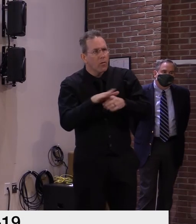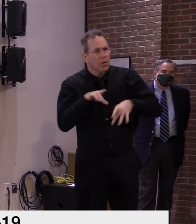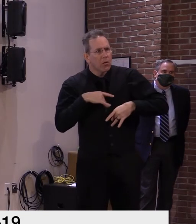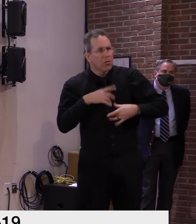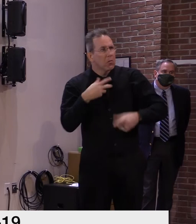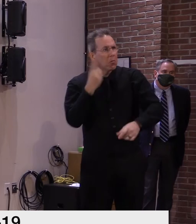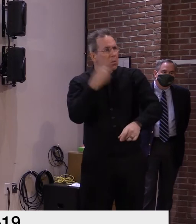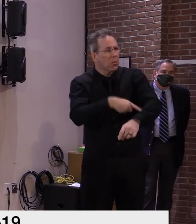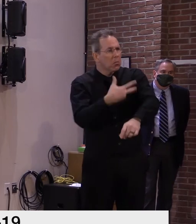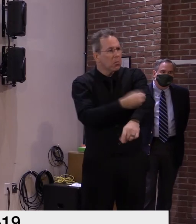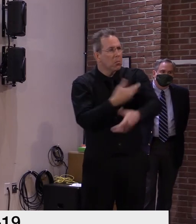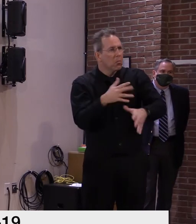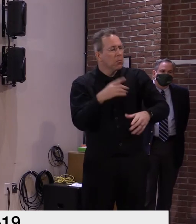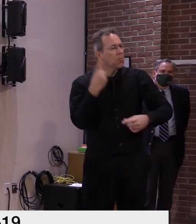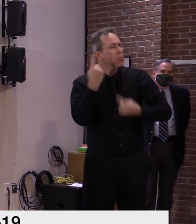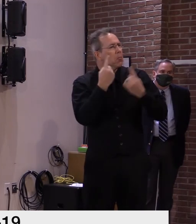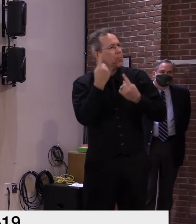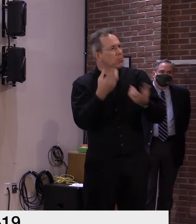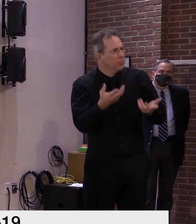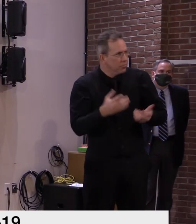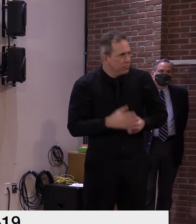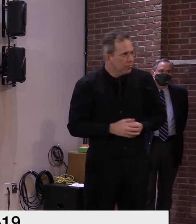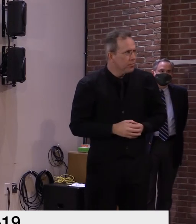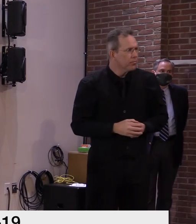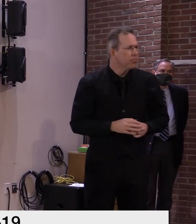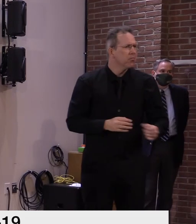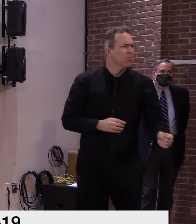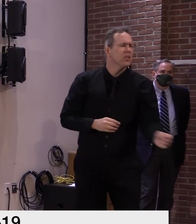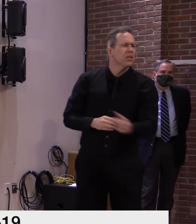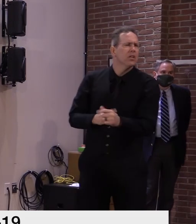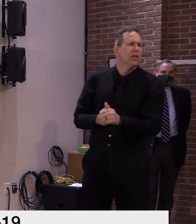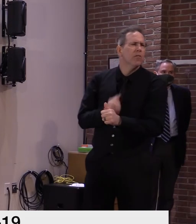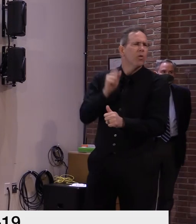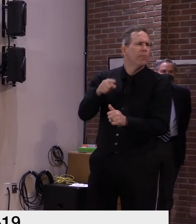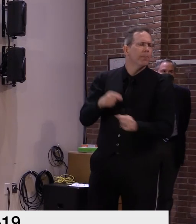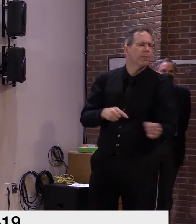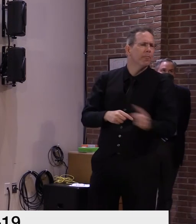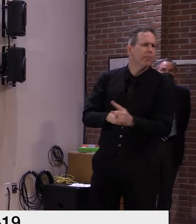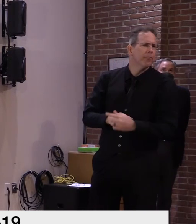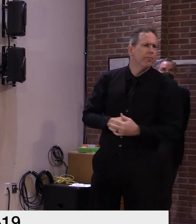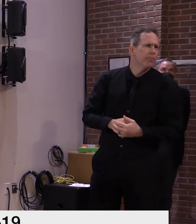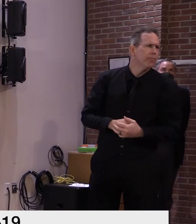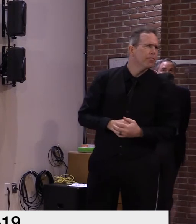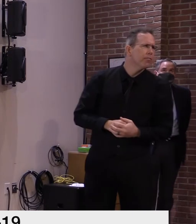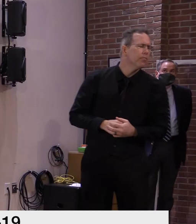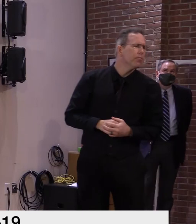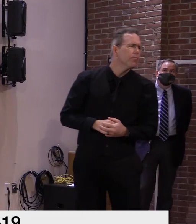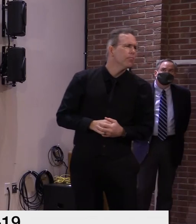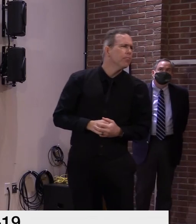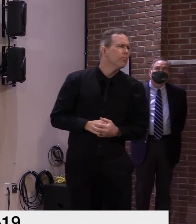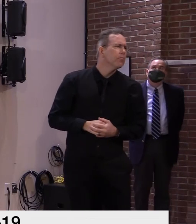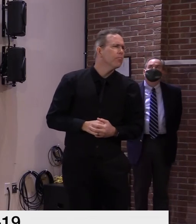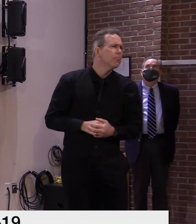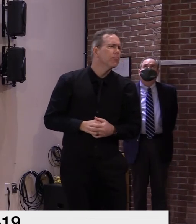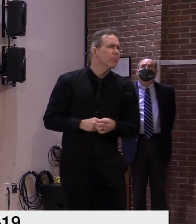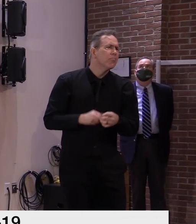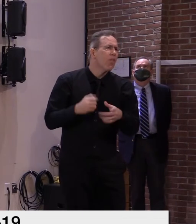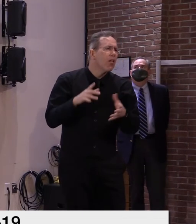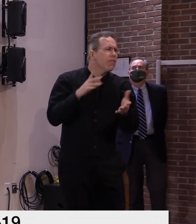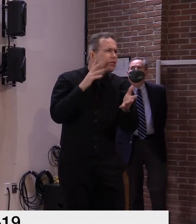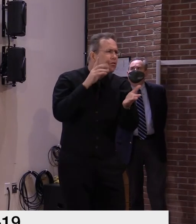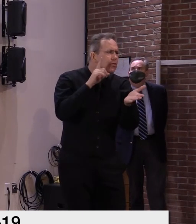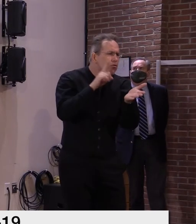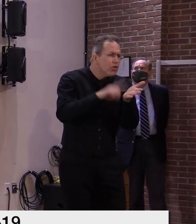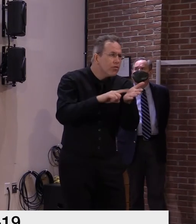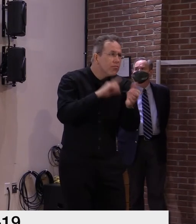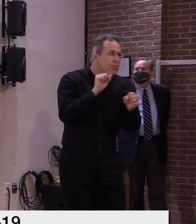share data that are studies that show that vaccinated people are safe to do all these things? What are the studies on that you can